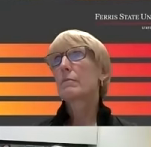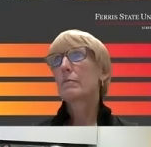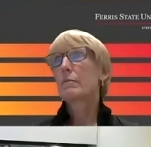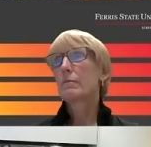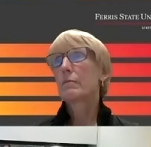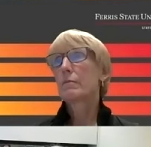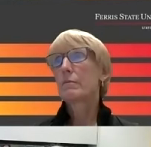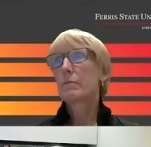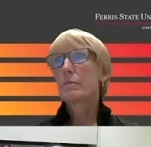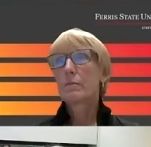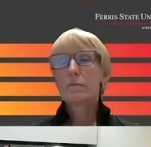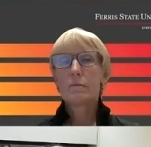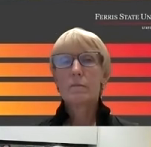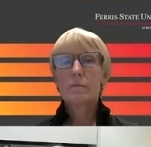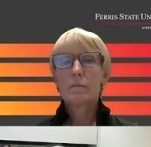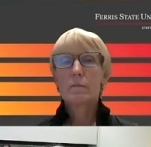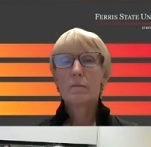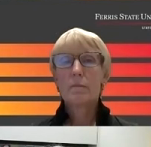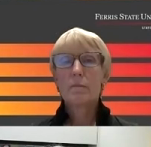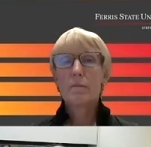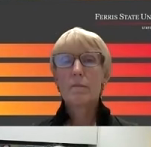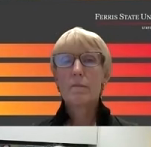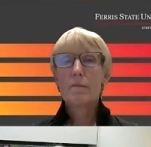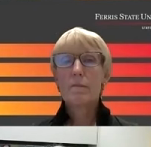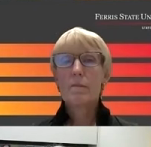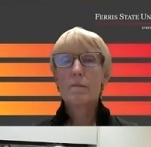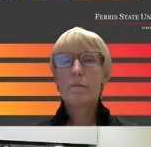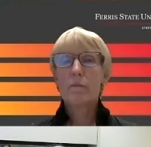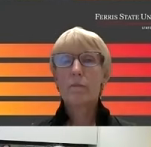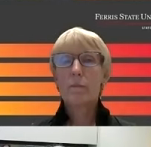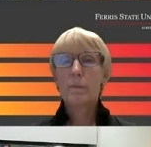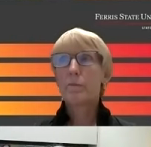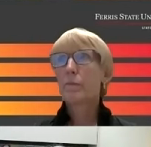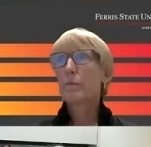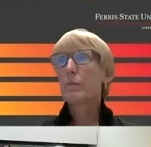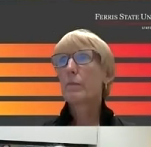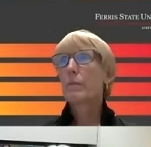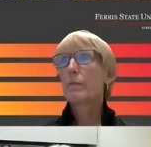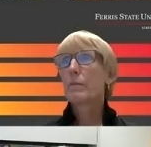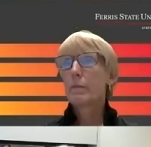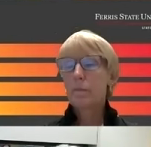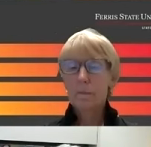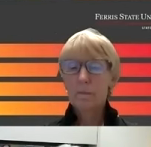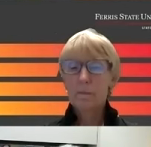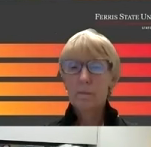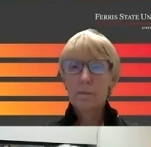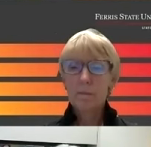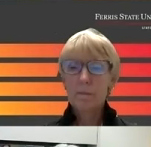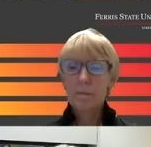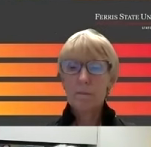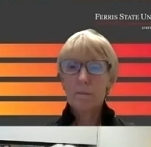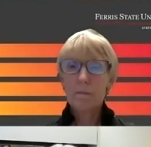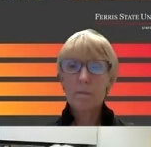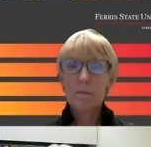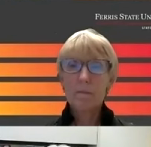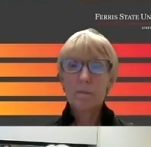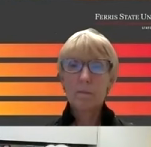but none are niggers, kikes, crackers, wops, chinks, or fags, because God didn't make any of